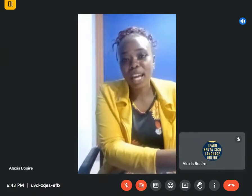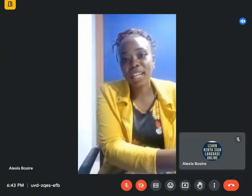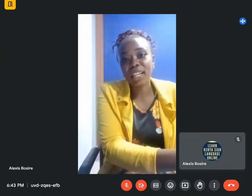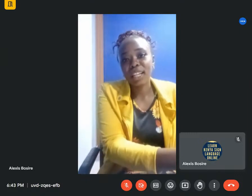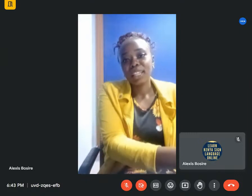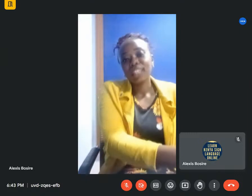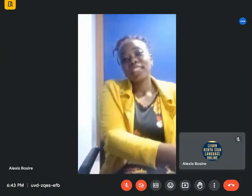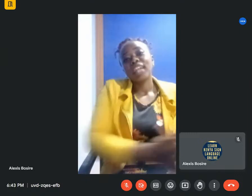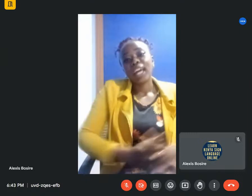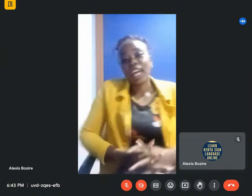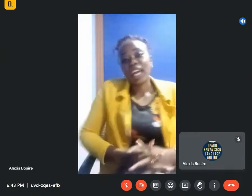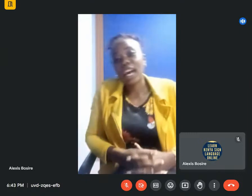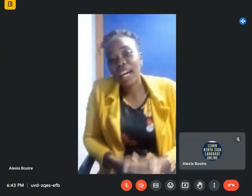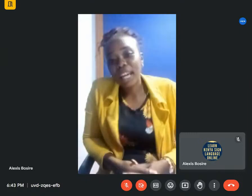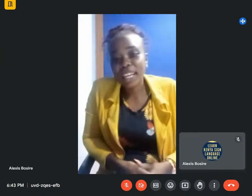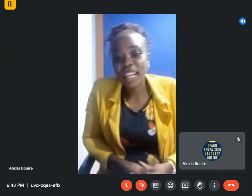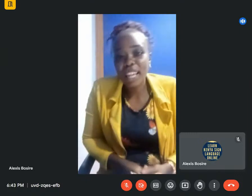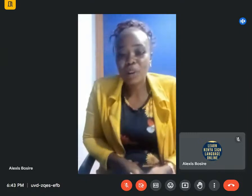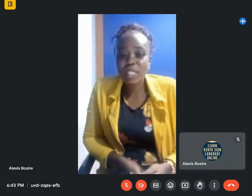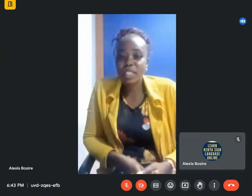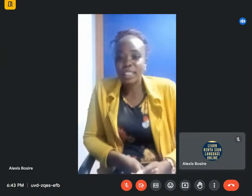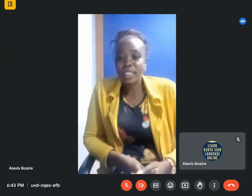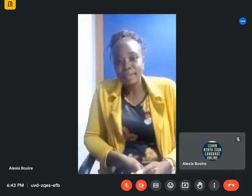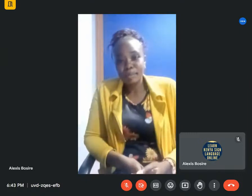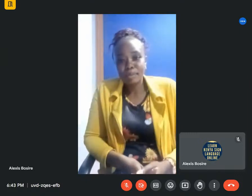sign. Yeah. Any other question?